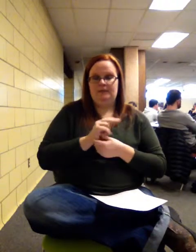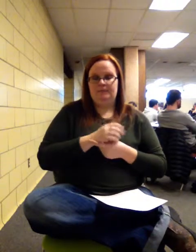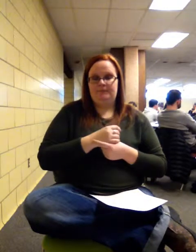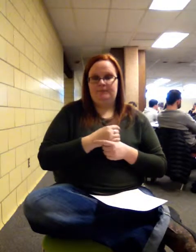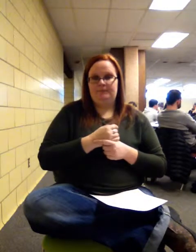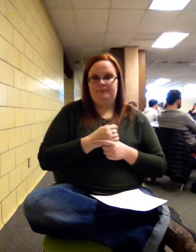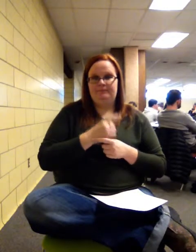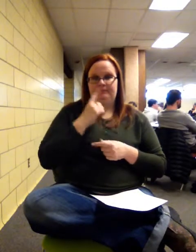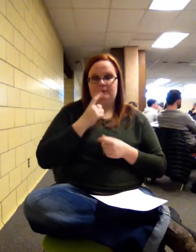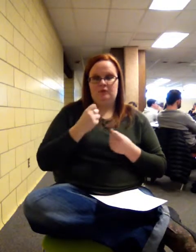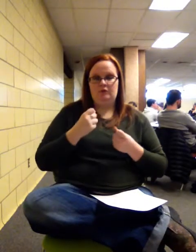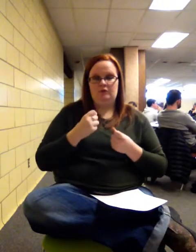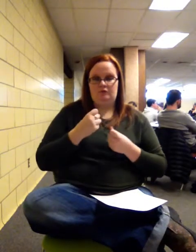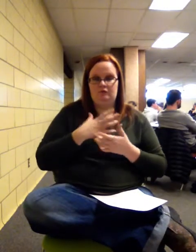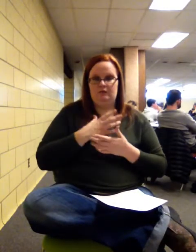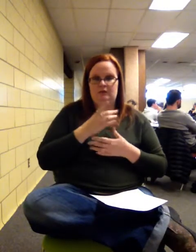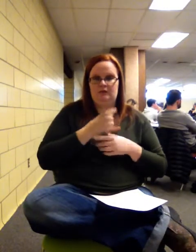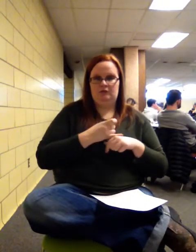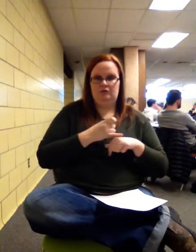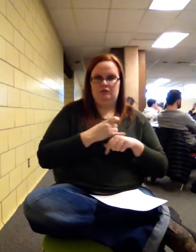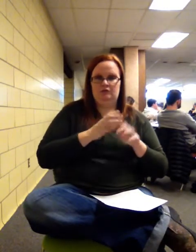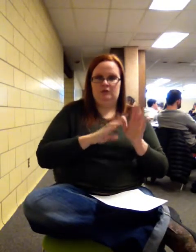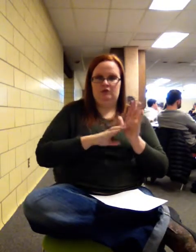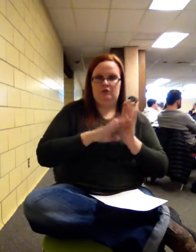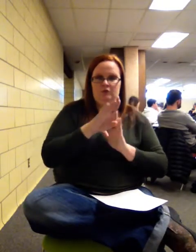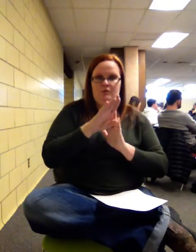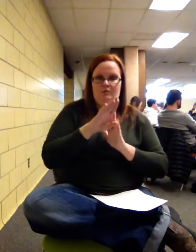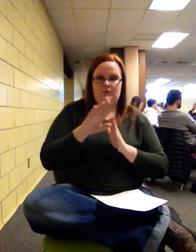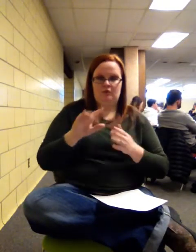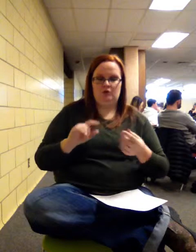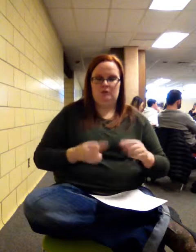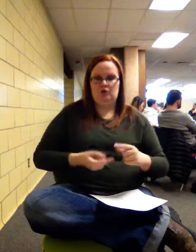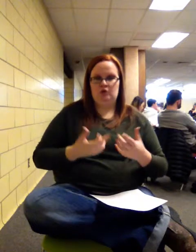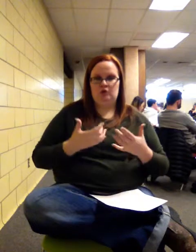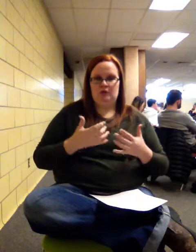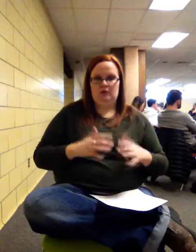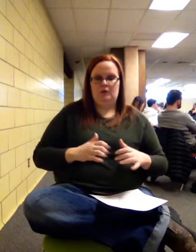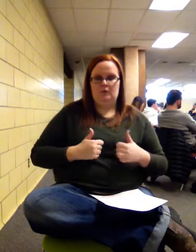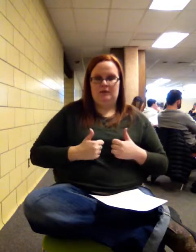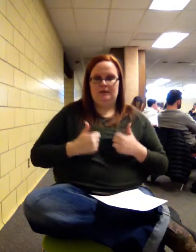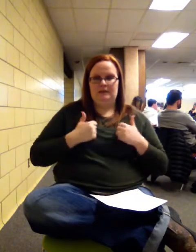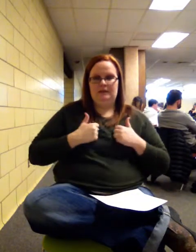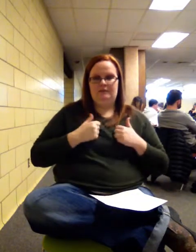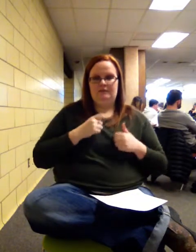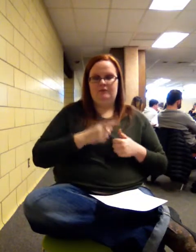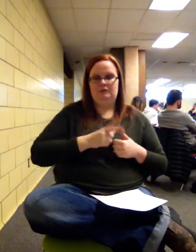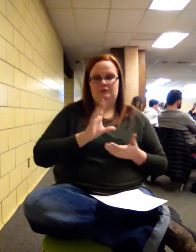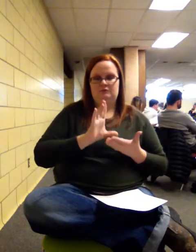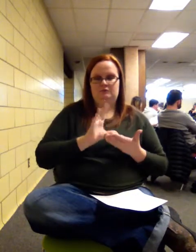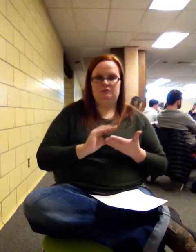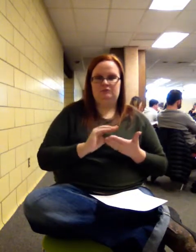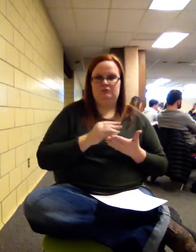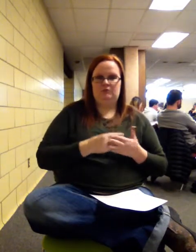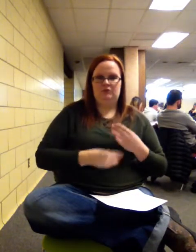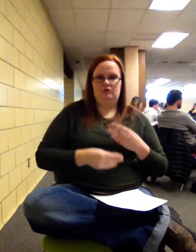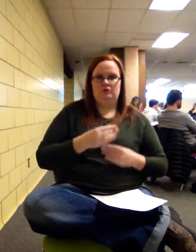because they're afraid interest rates are going to go up and they're going to get hurt. And they don't want to live on this reduced budget. So